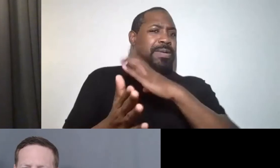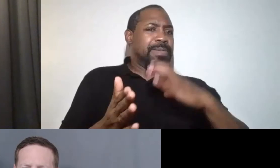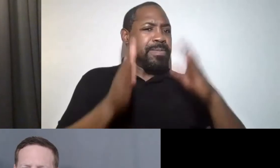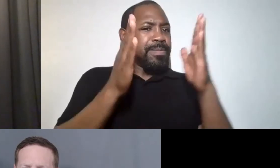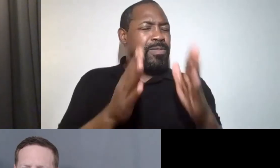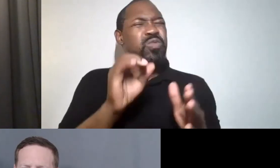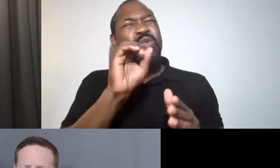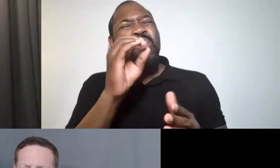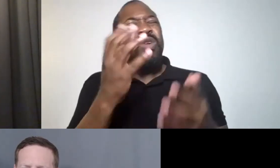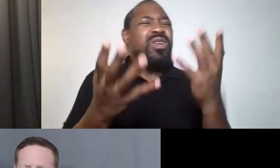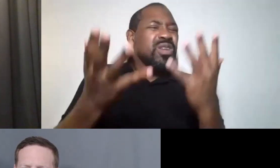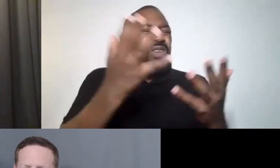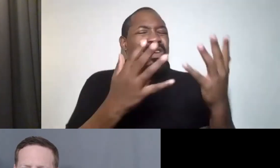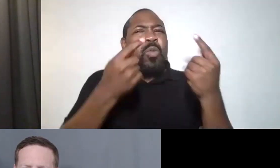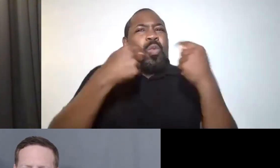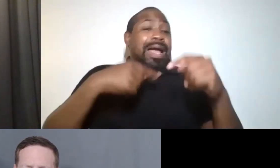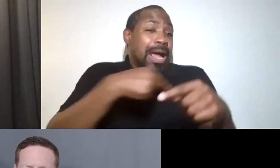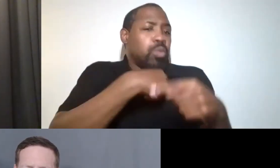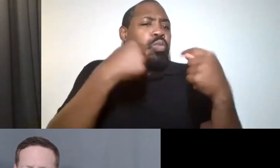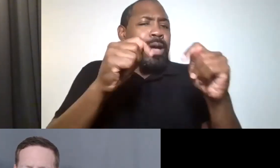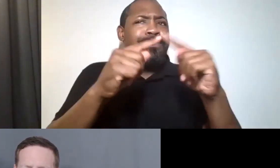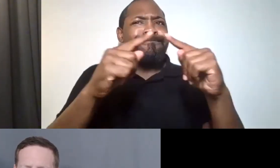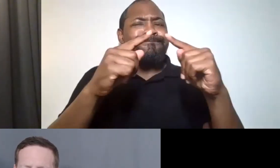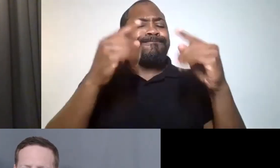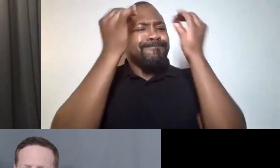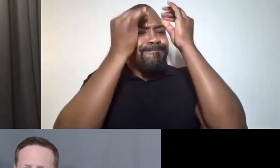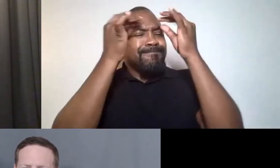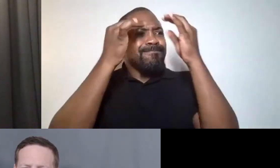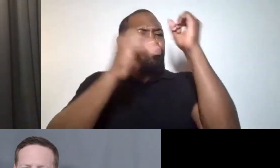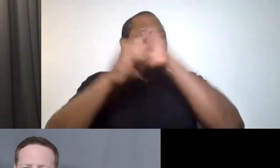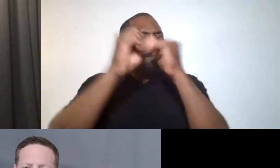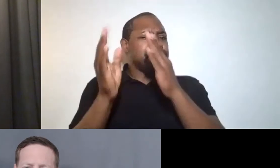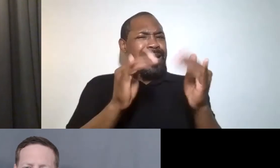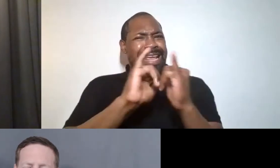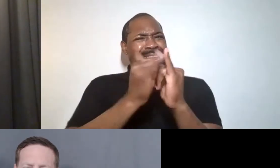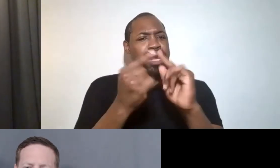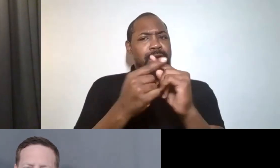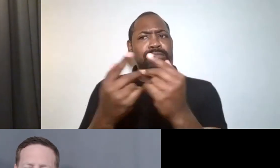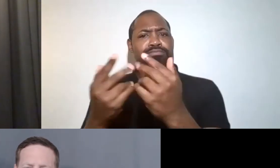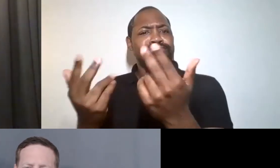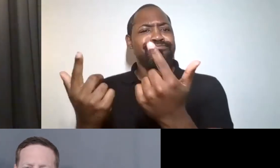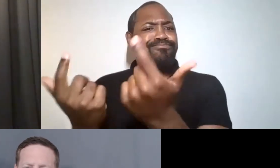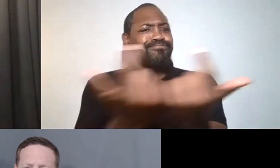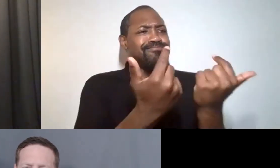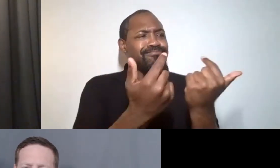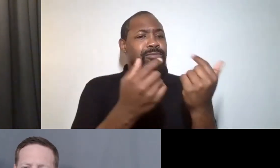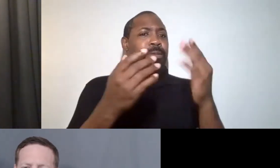think that right now it would be very difficult to recruit commissioners because of the issues that other people are facing who are serving